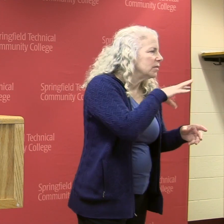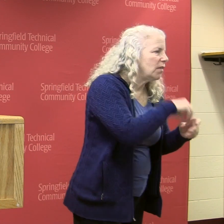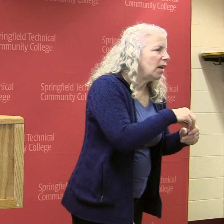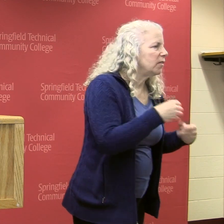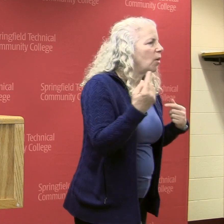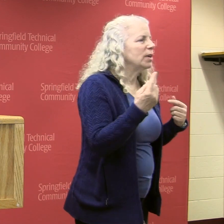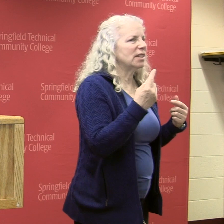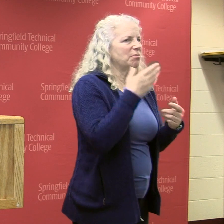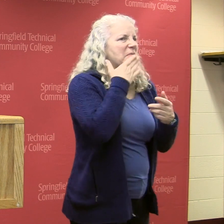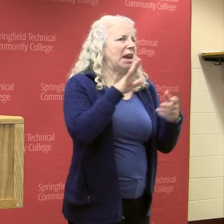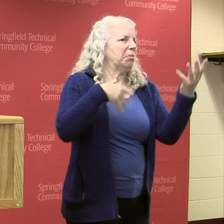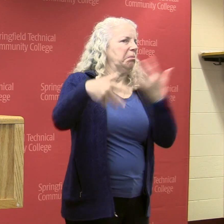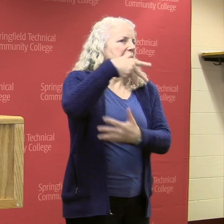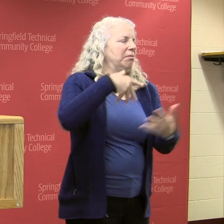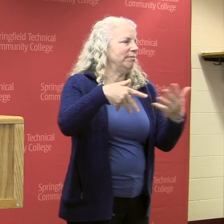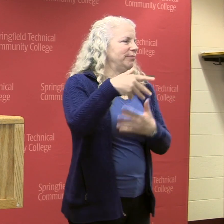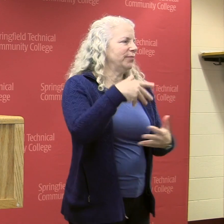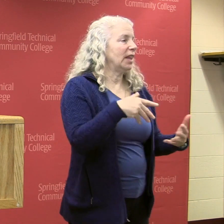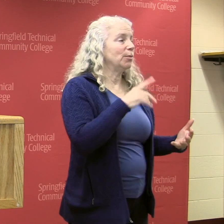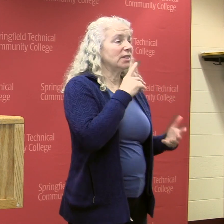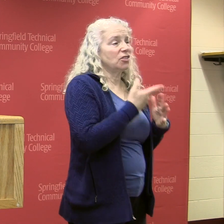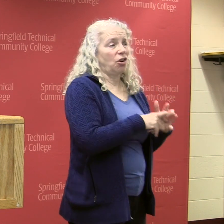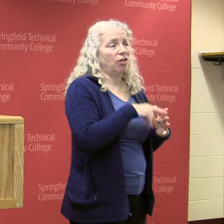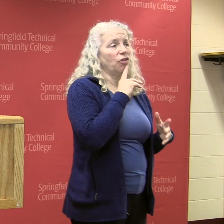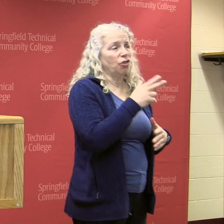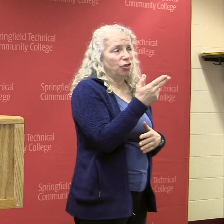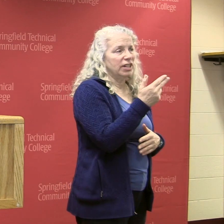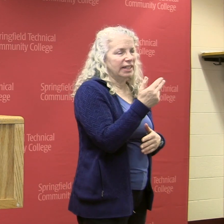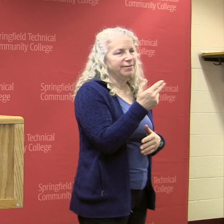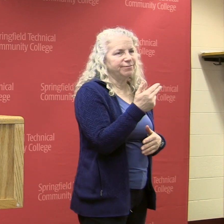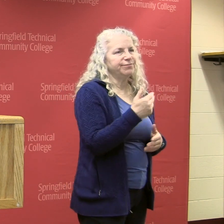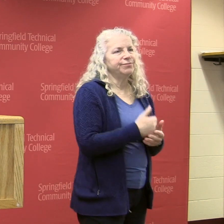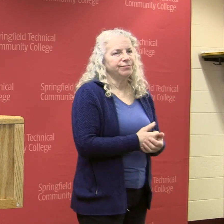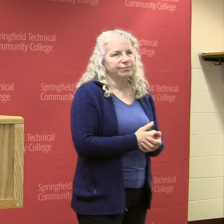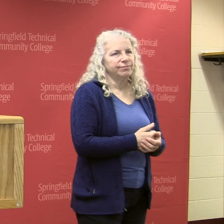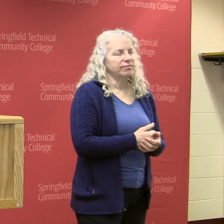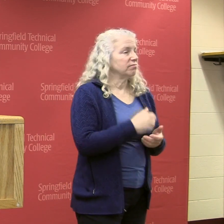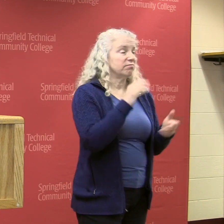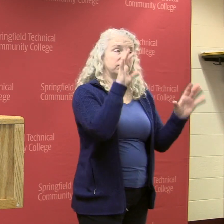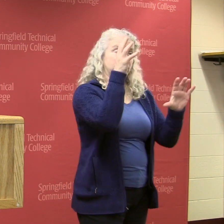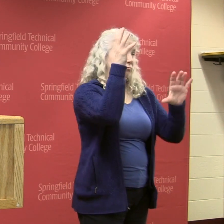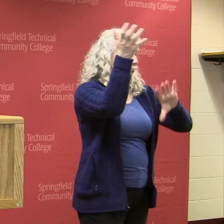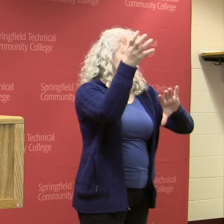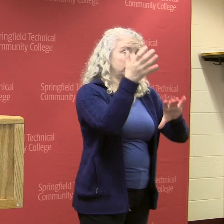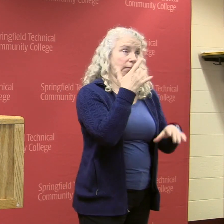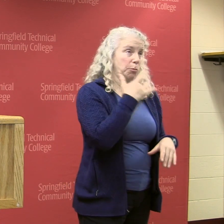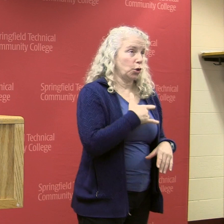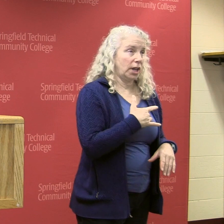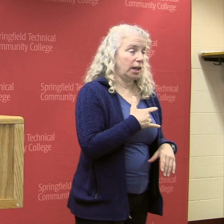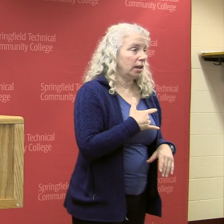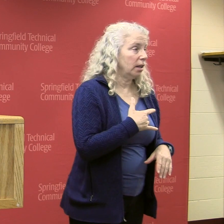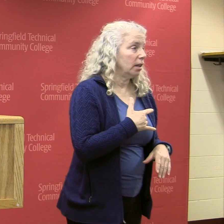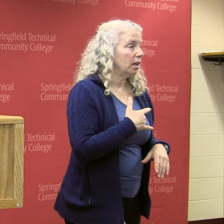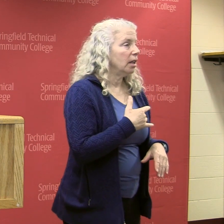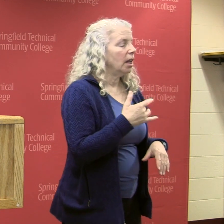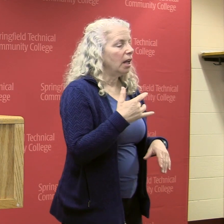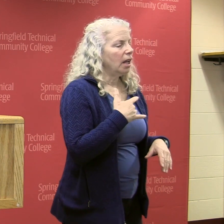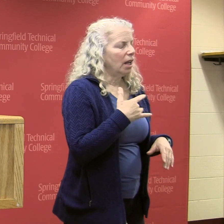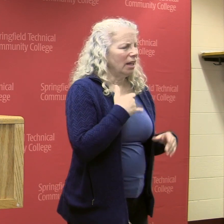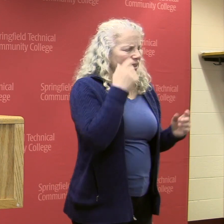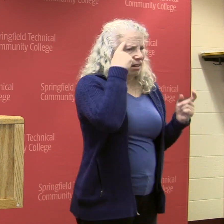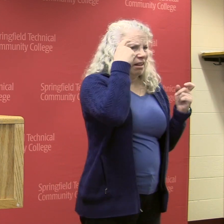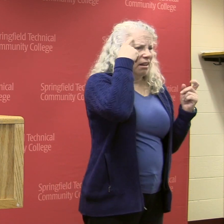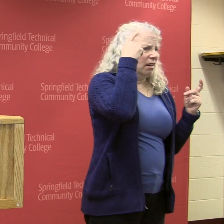background. It all started on my 13th birthday. It was a disaster. I was uncomfortable having these thoughts